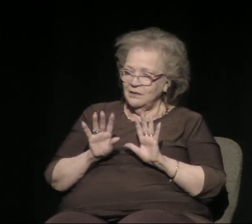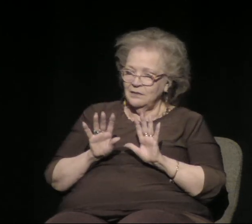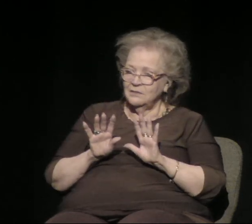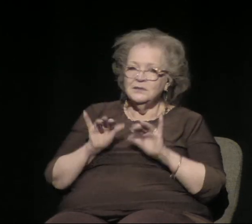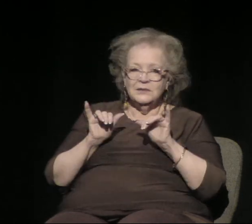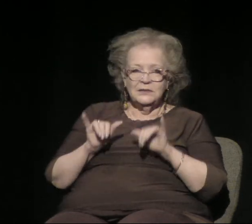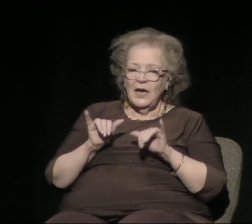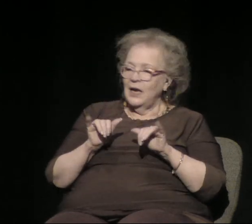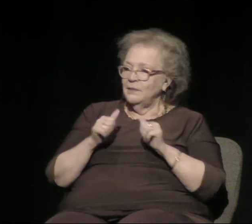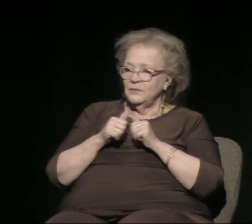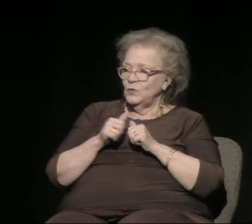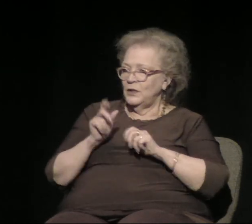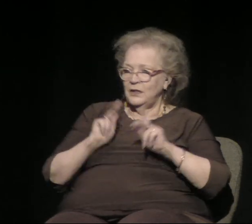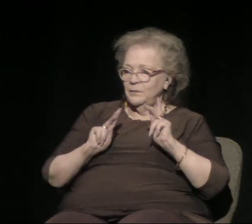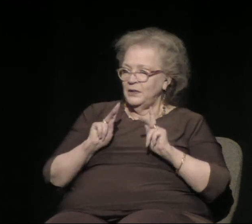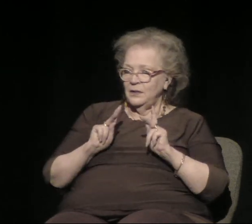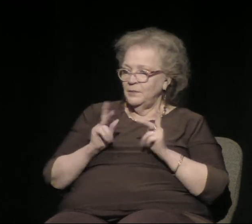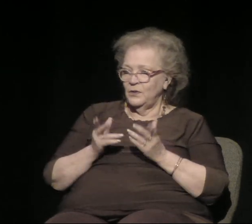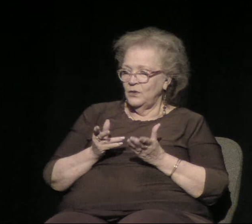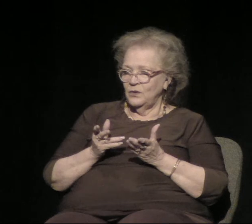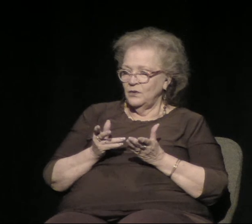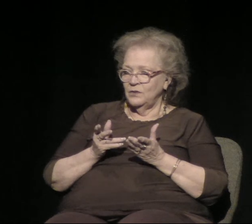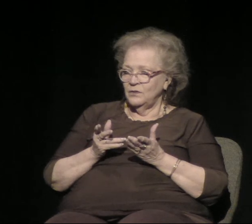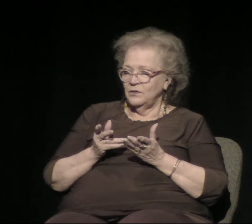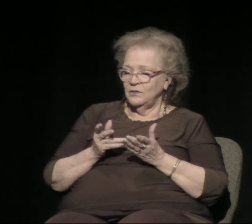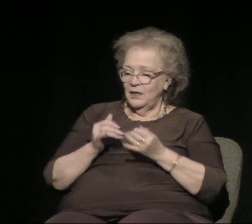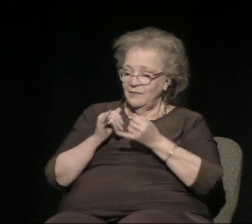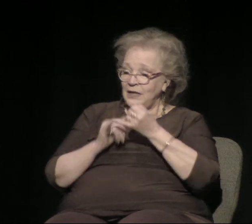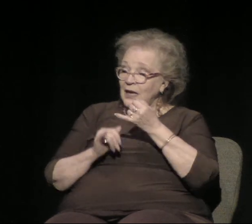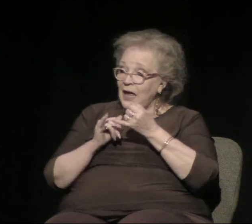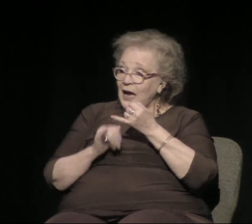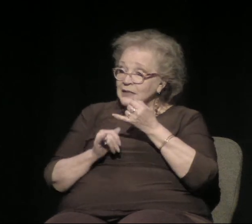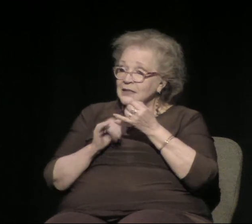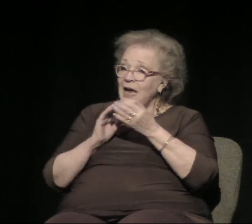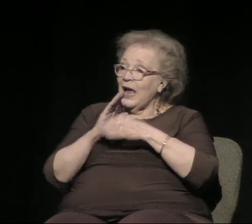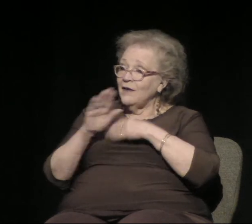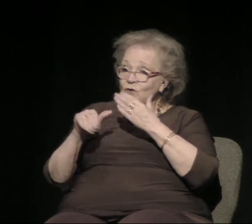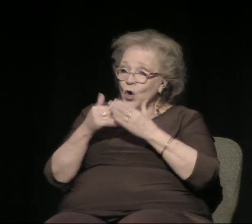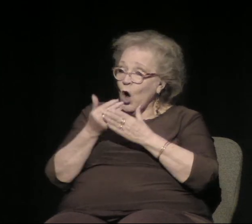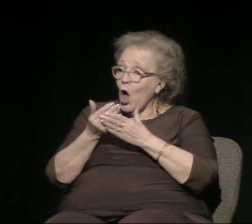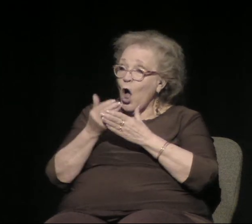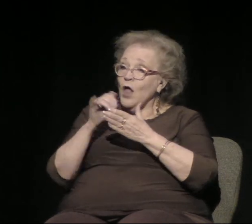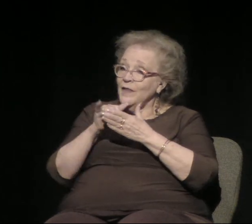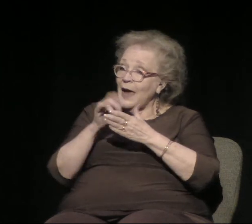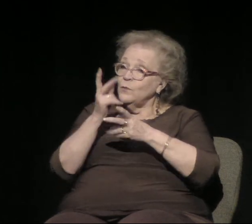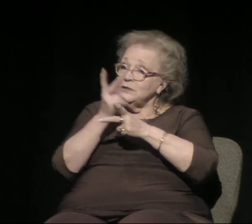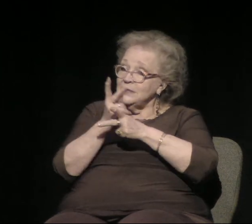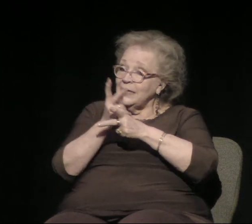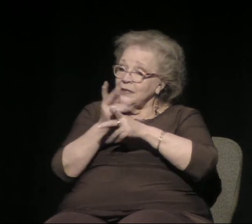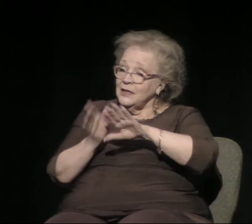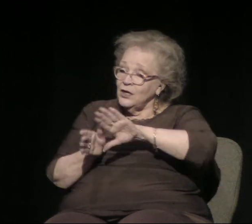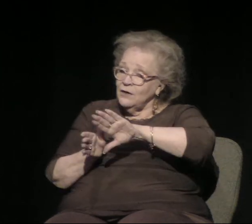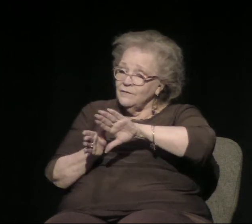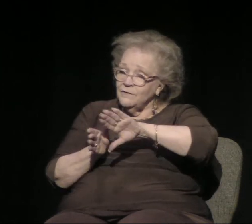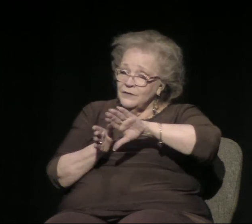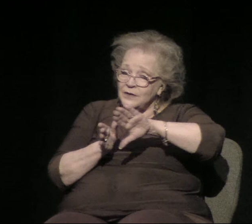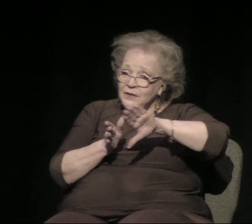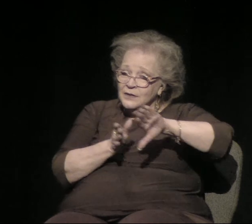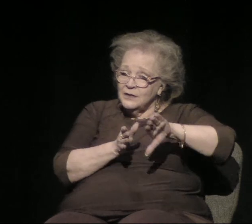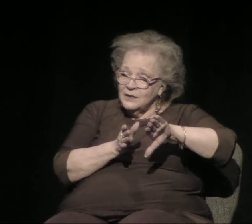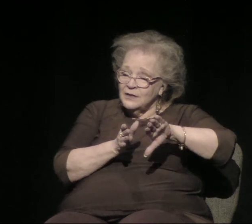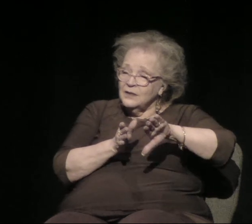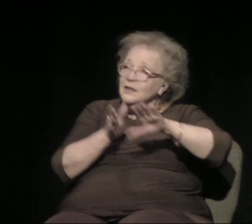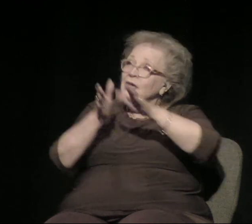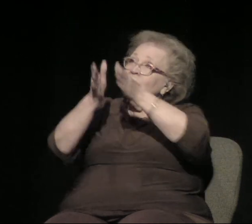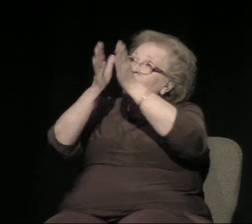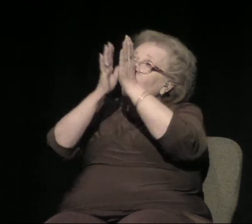human beings as well. And then lastly, after all that business was taken care of, he went before the Lord and